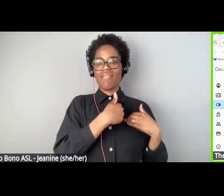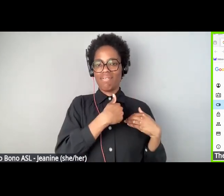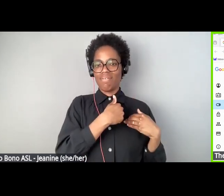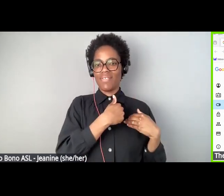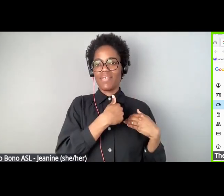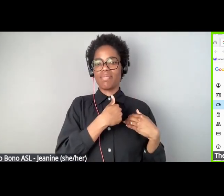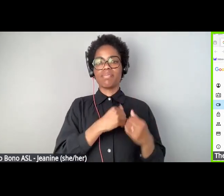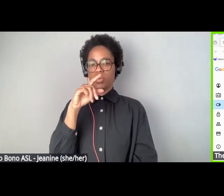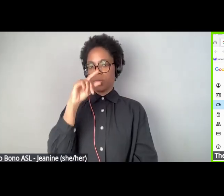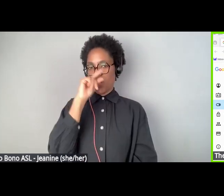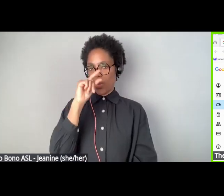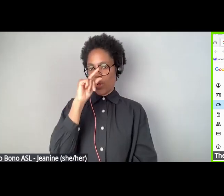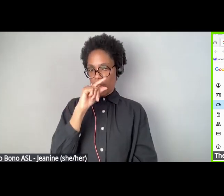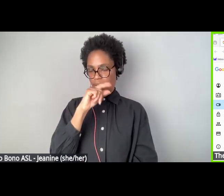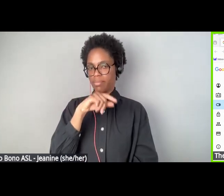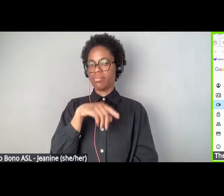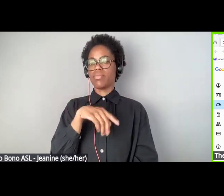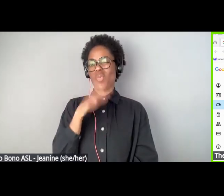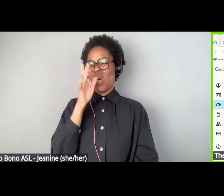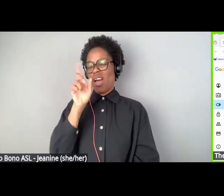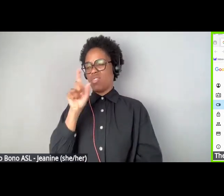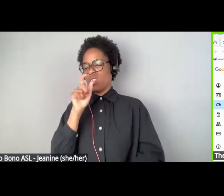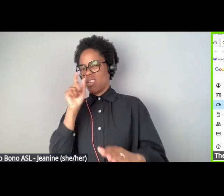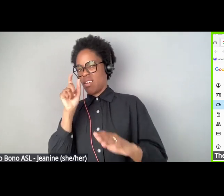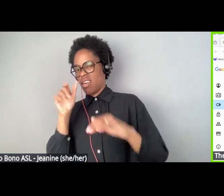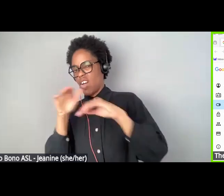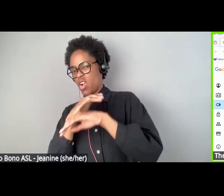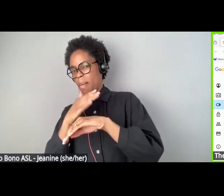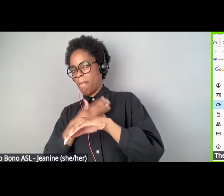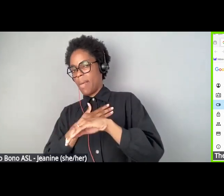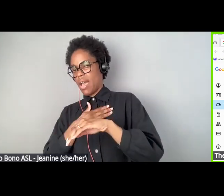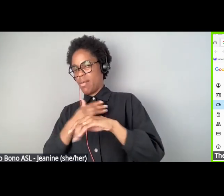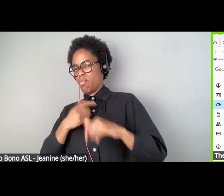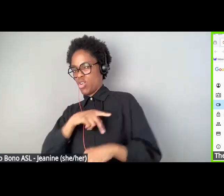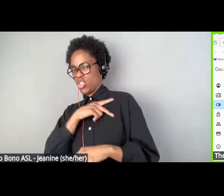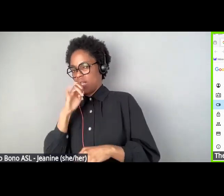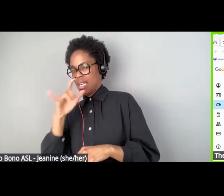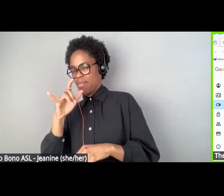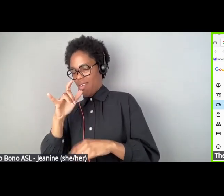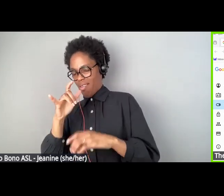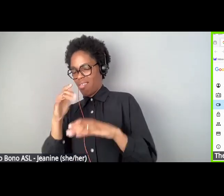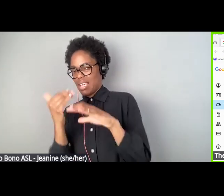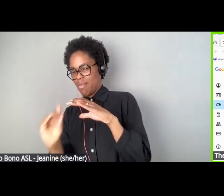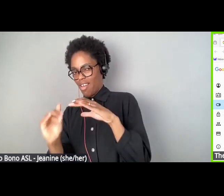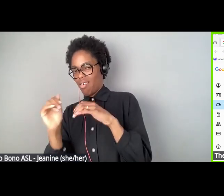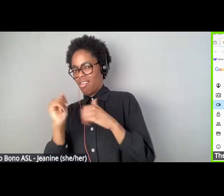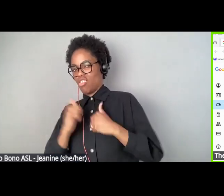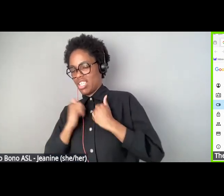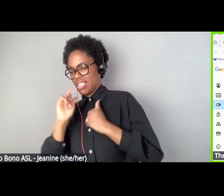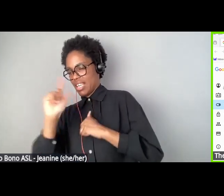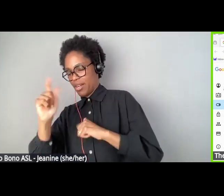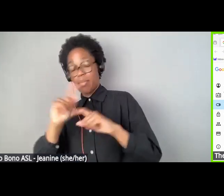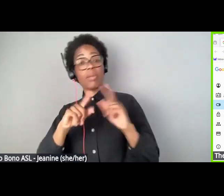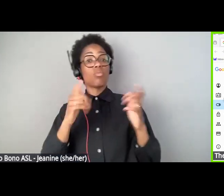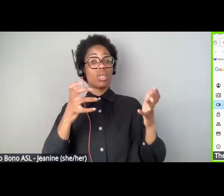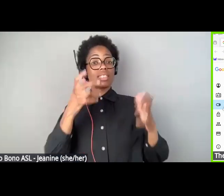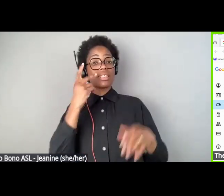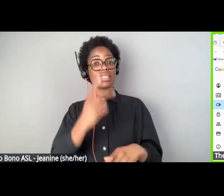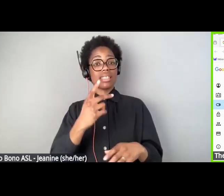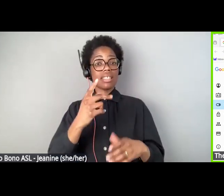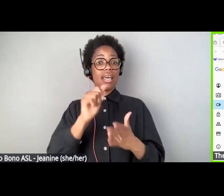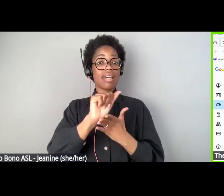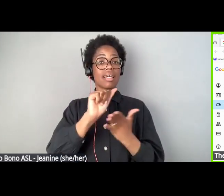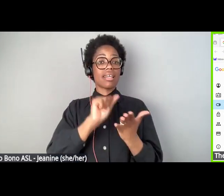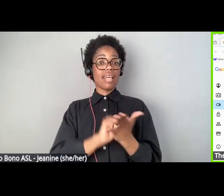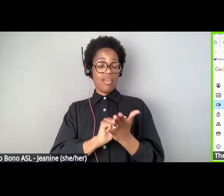I've gone into mine. So go to your account settings. It should bring up your home, and then you want to go over